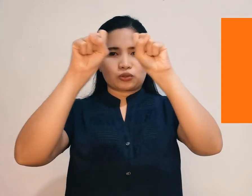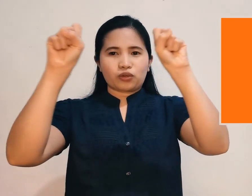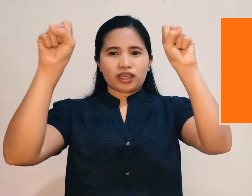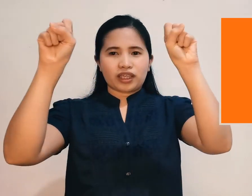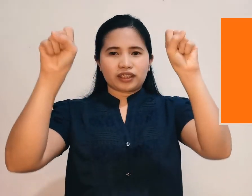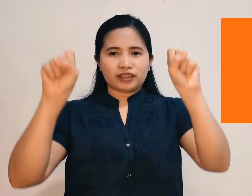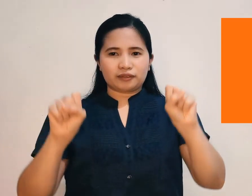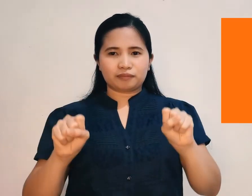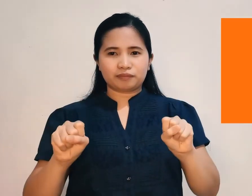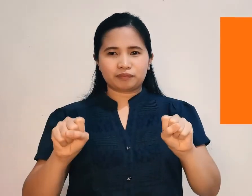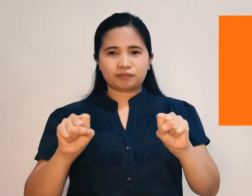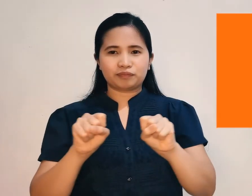Square.